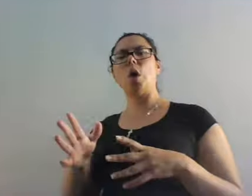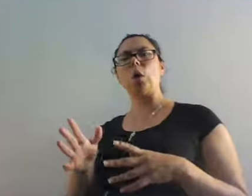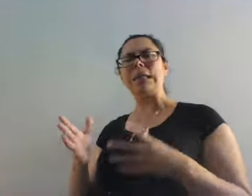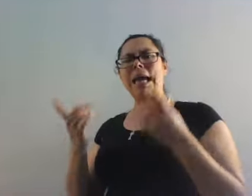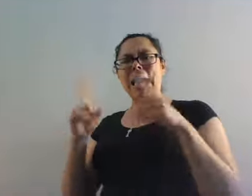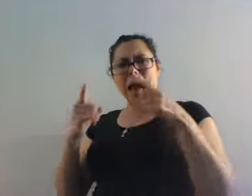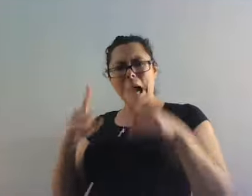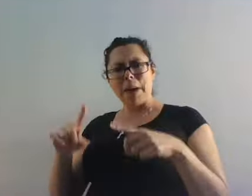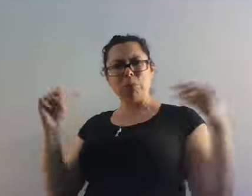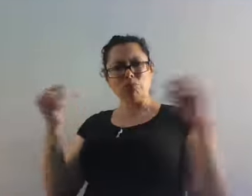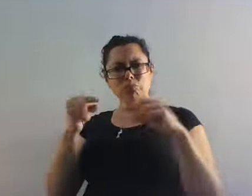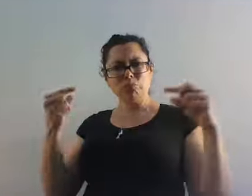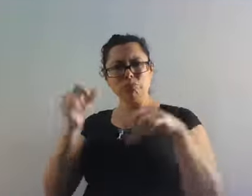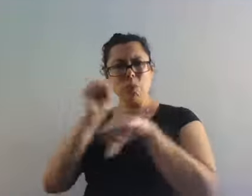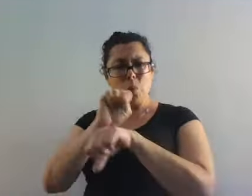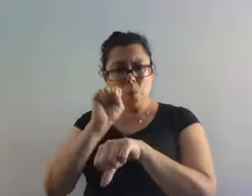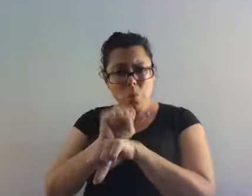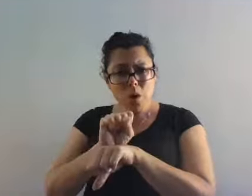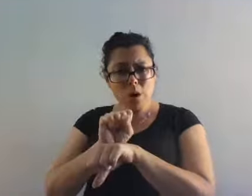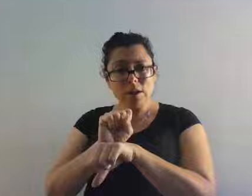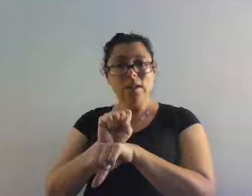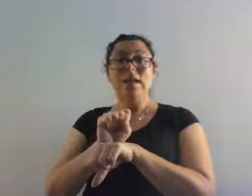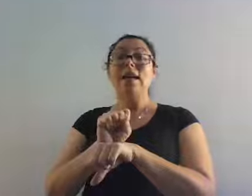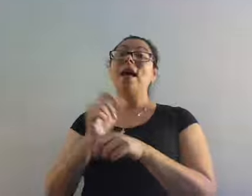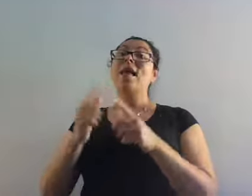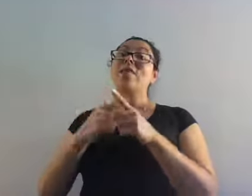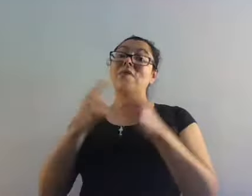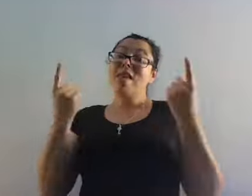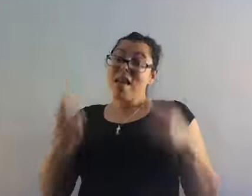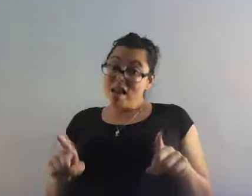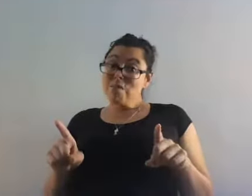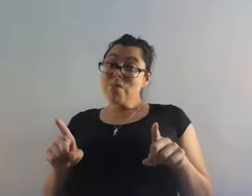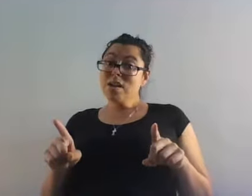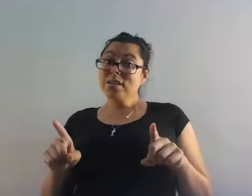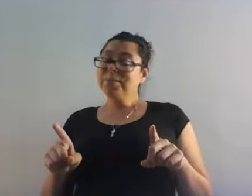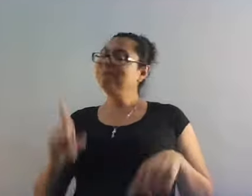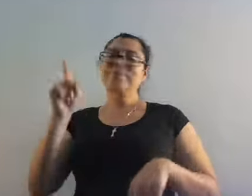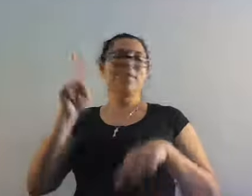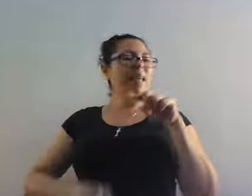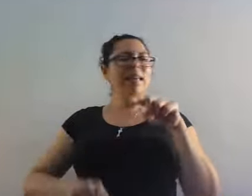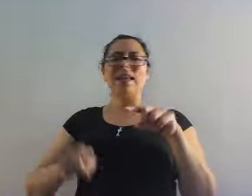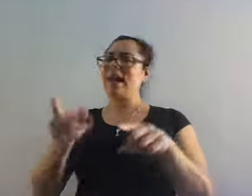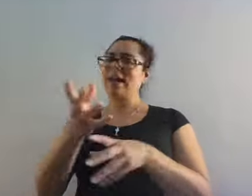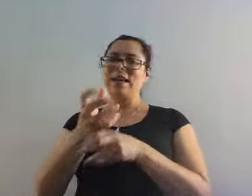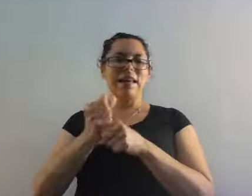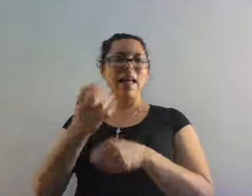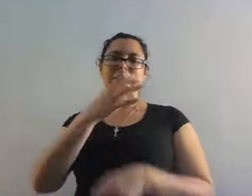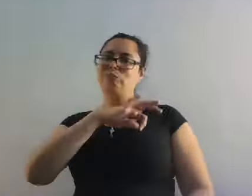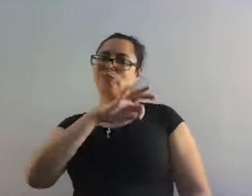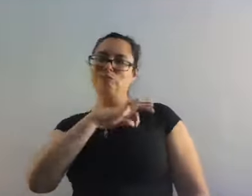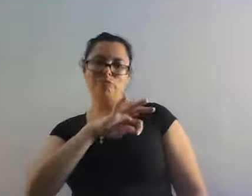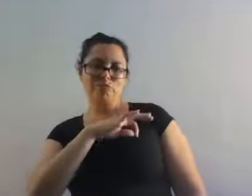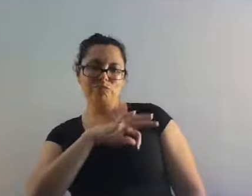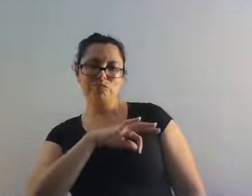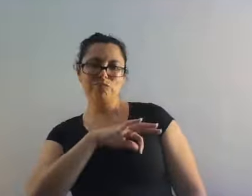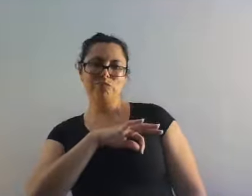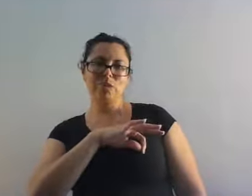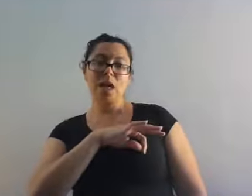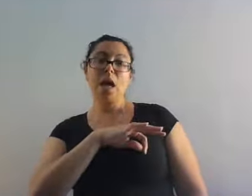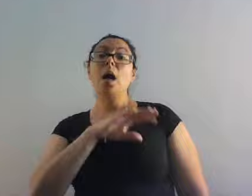but they are barred from receiving any benefits if they knew that misrepresentation is false. They